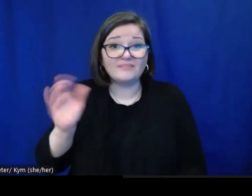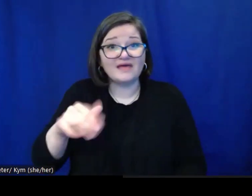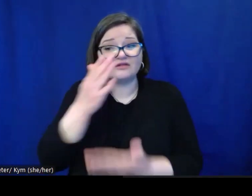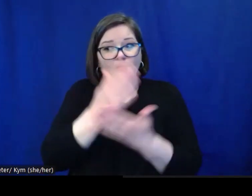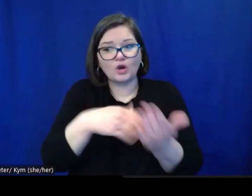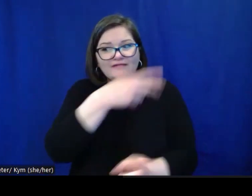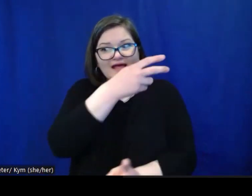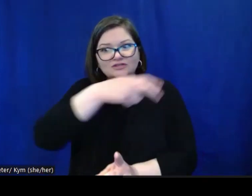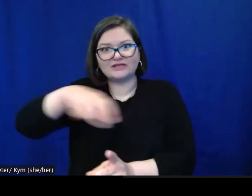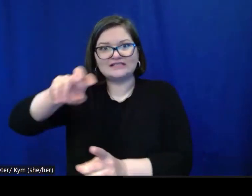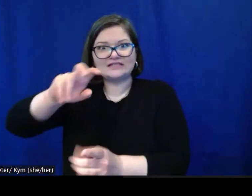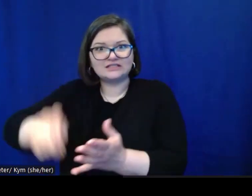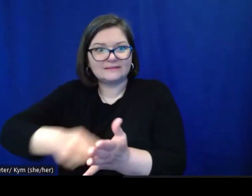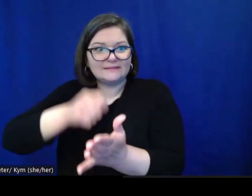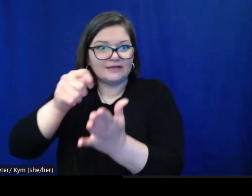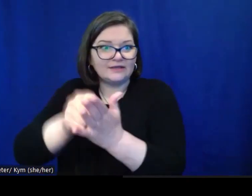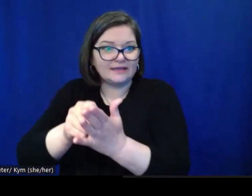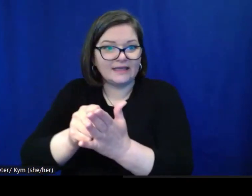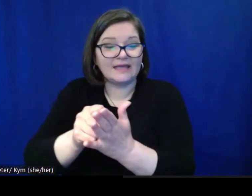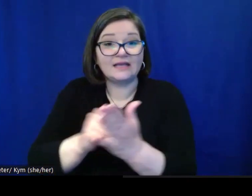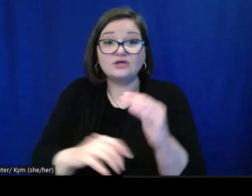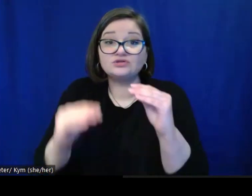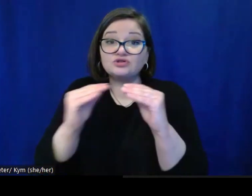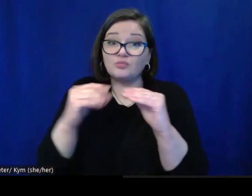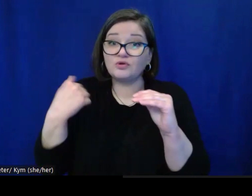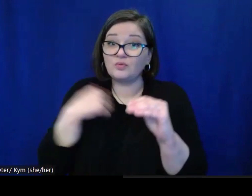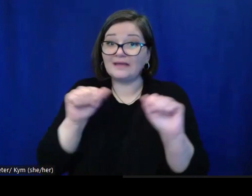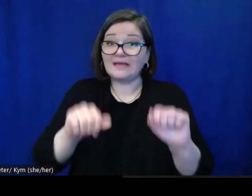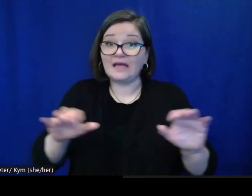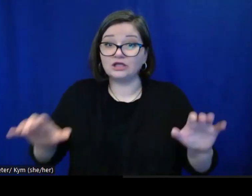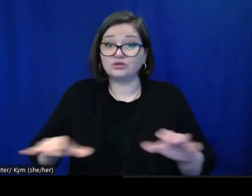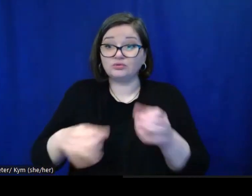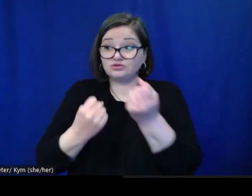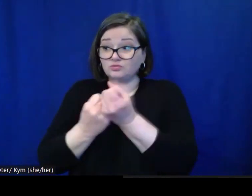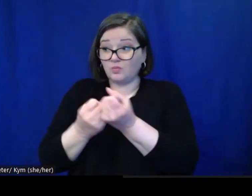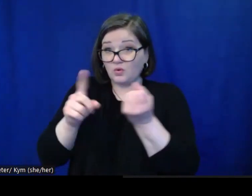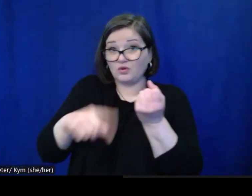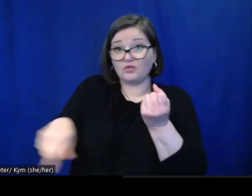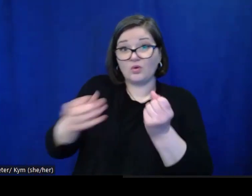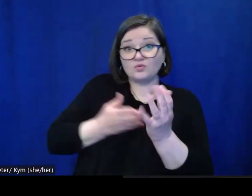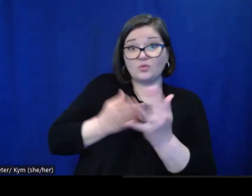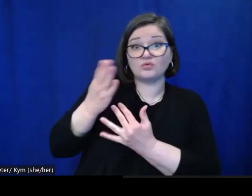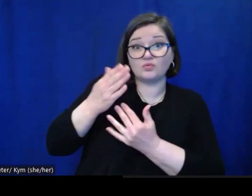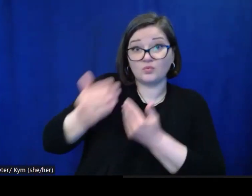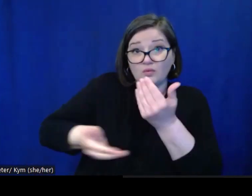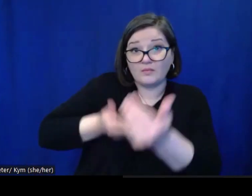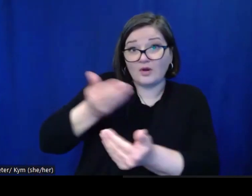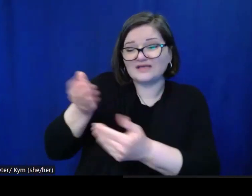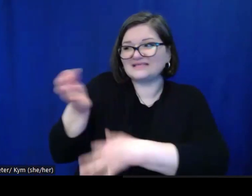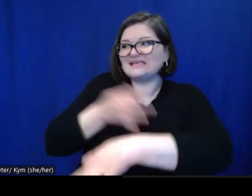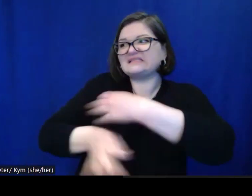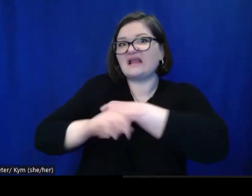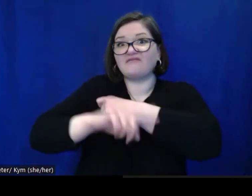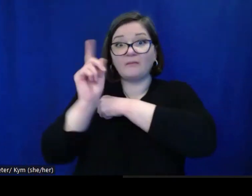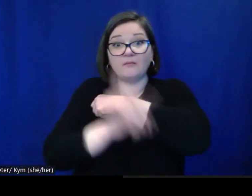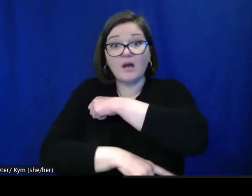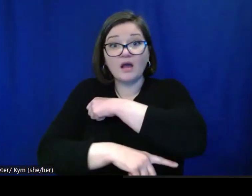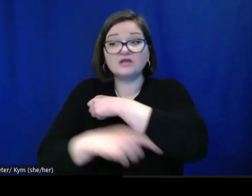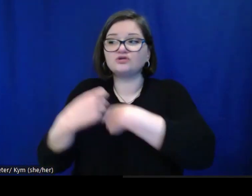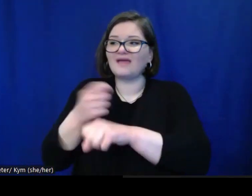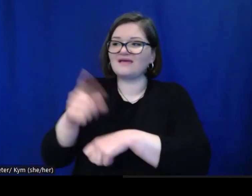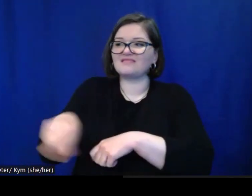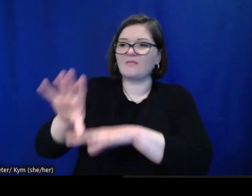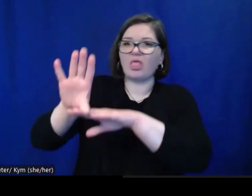transitioning. And the more we can do to support those going through that process instead of punishing them or making them feel